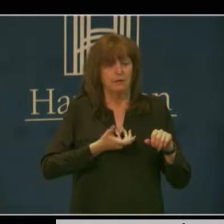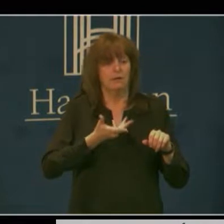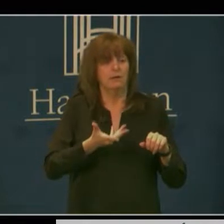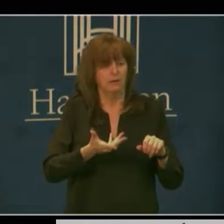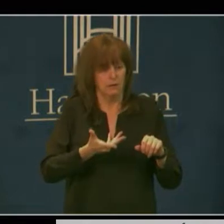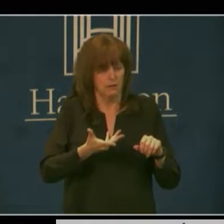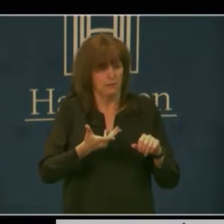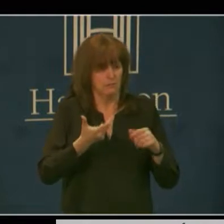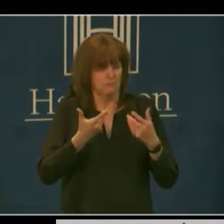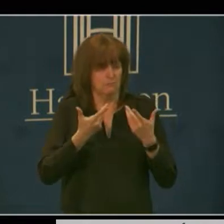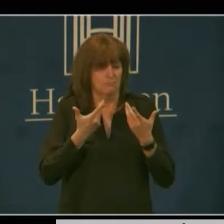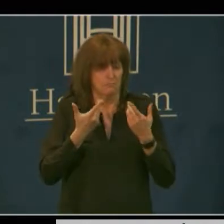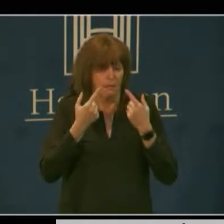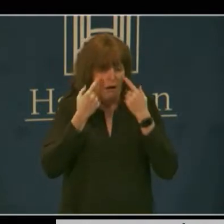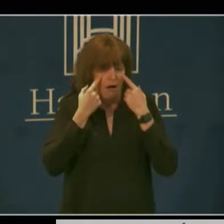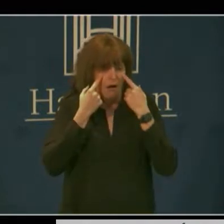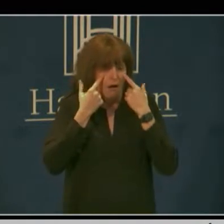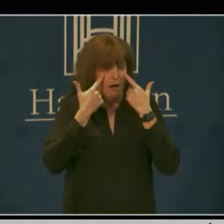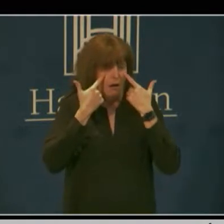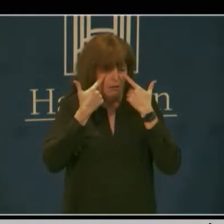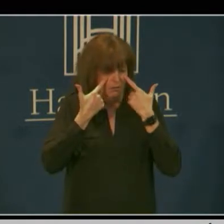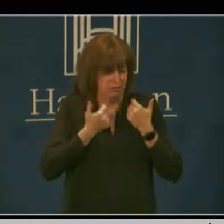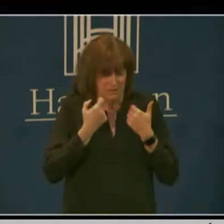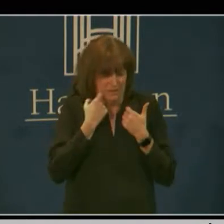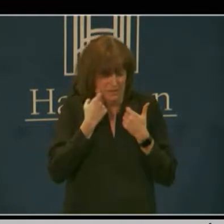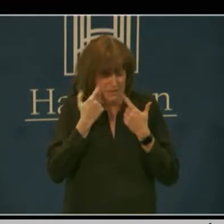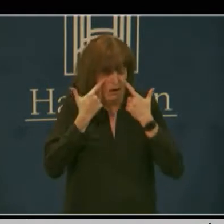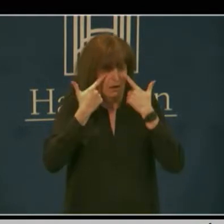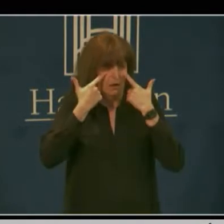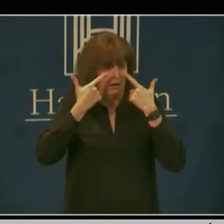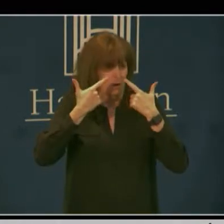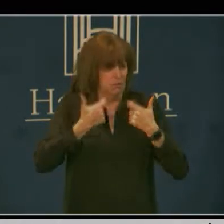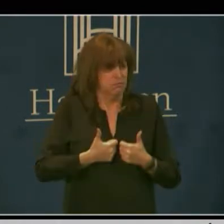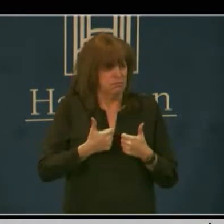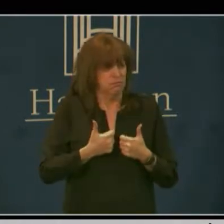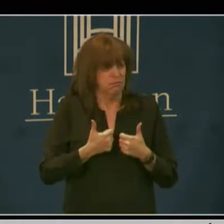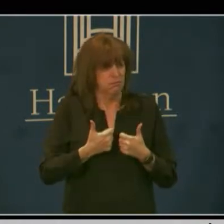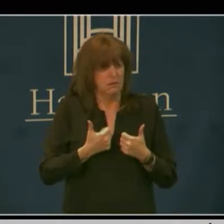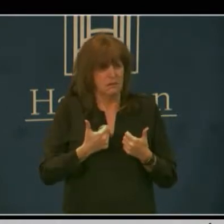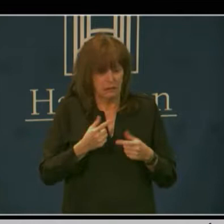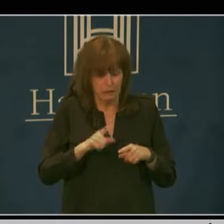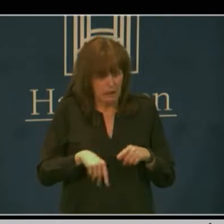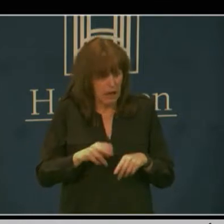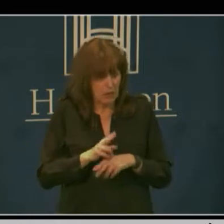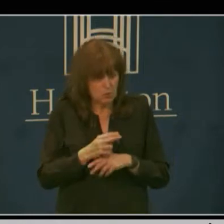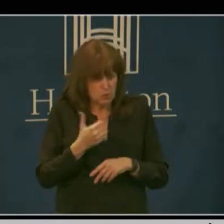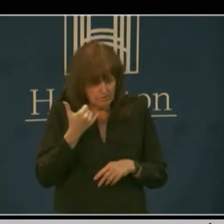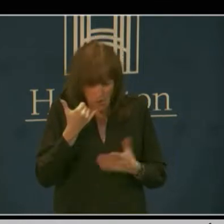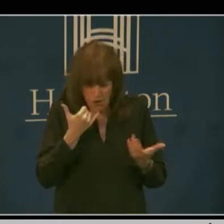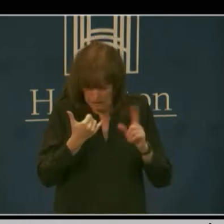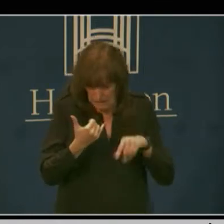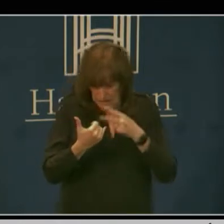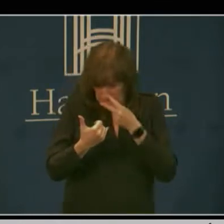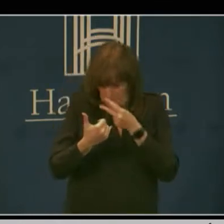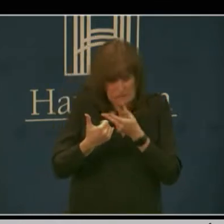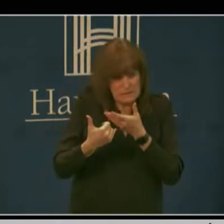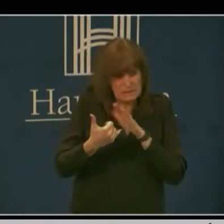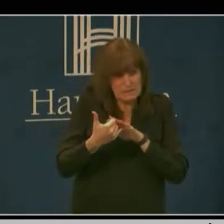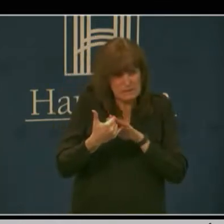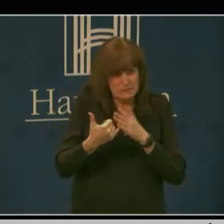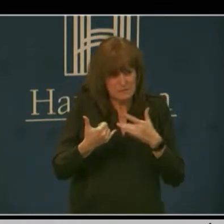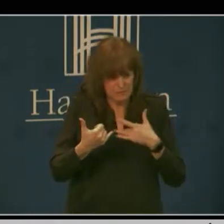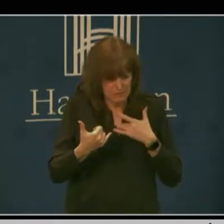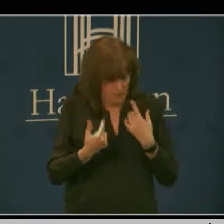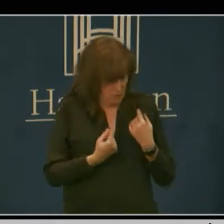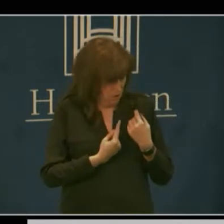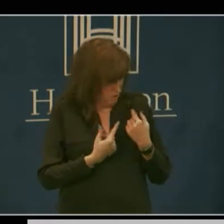his apartment, needed supports, and wasn't even able to use his own phone to reach out for those supports. Immediately, there